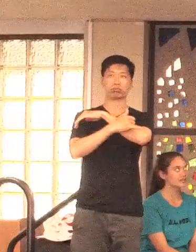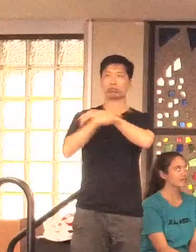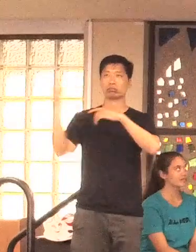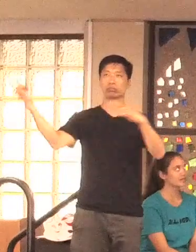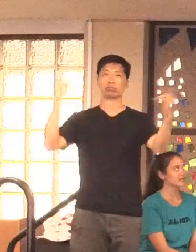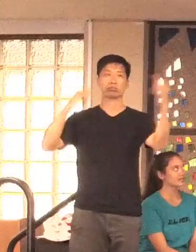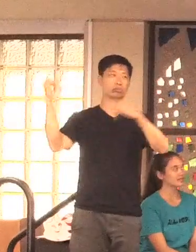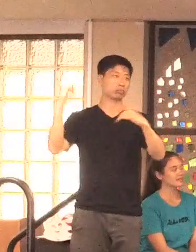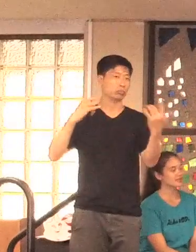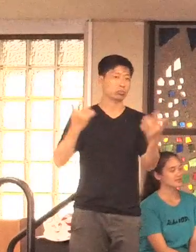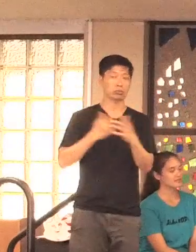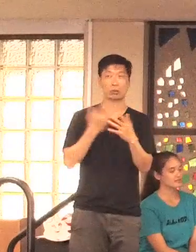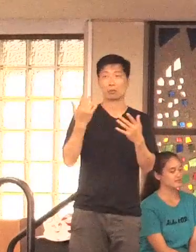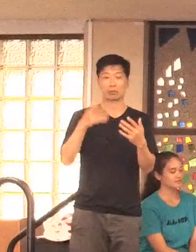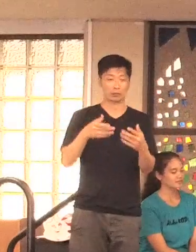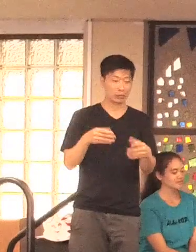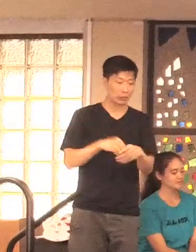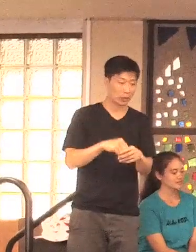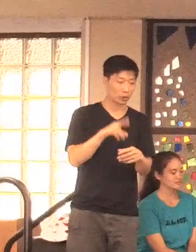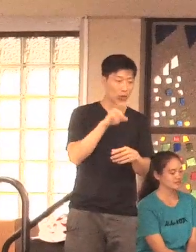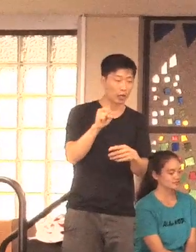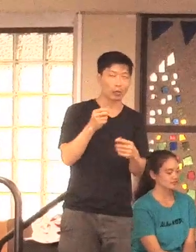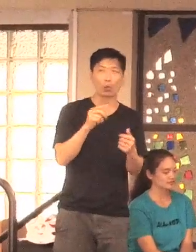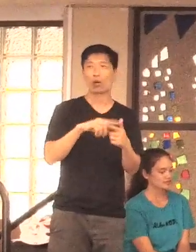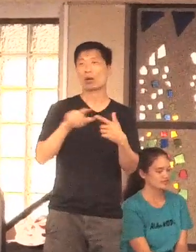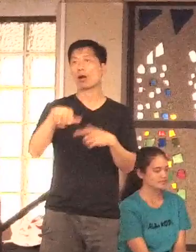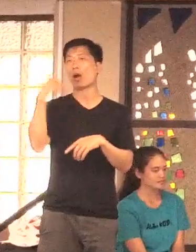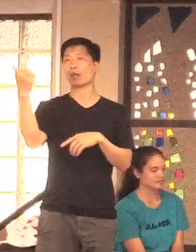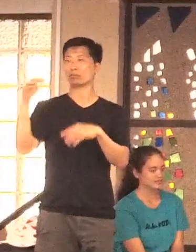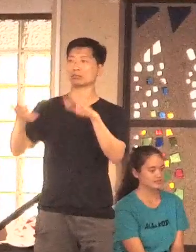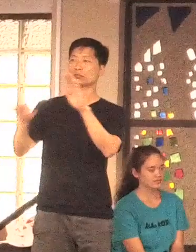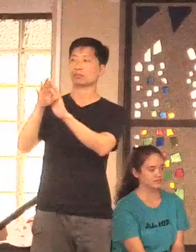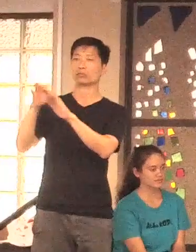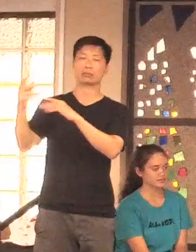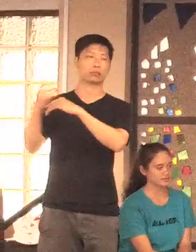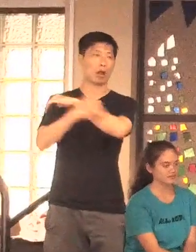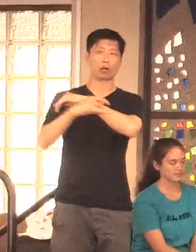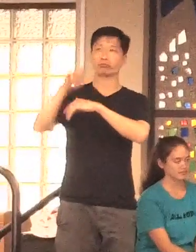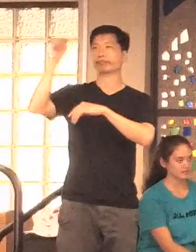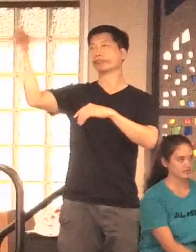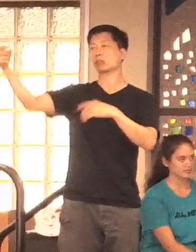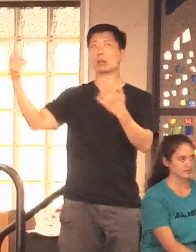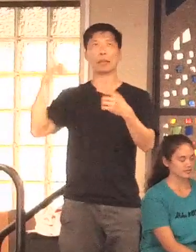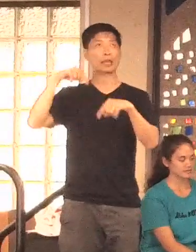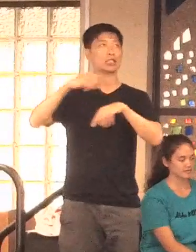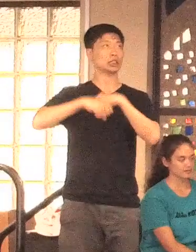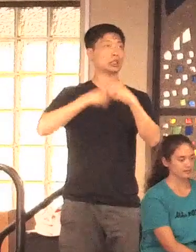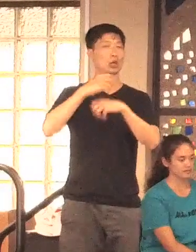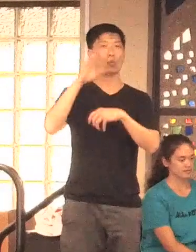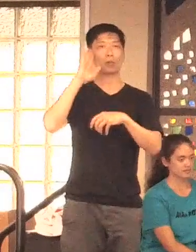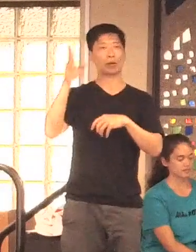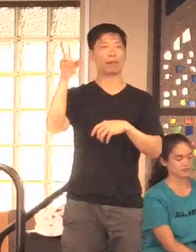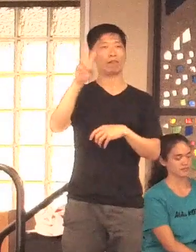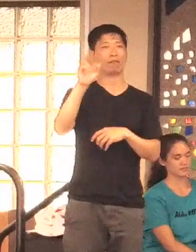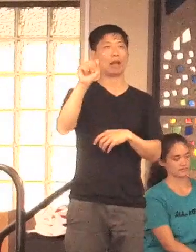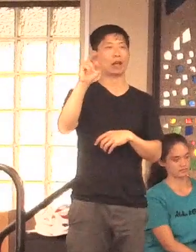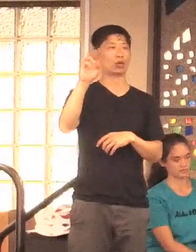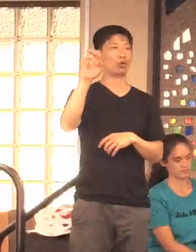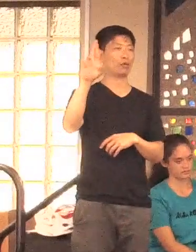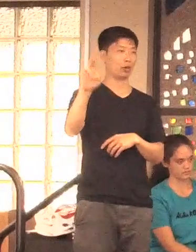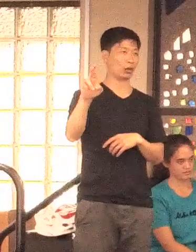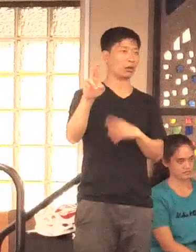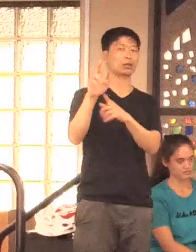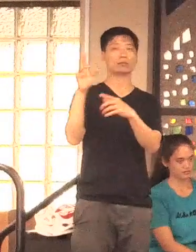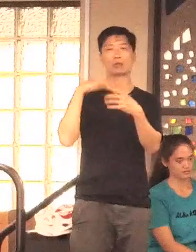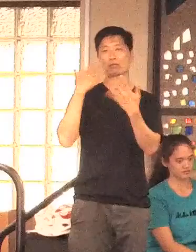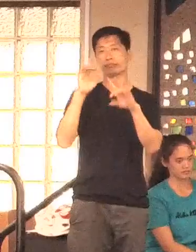that's in the United States or maybe a designated place in the world. So like this year's was in Vancouver. So I went to